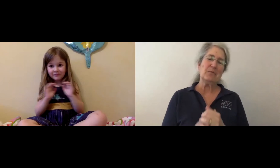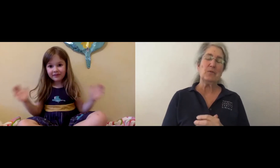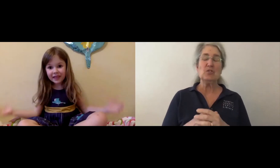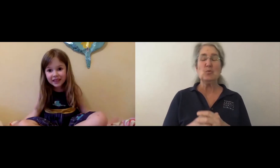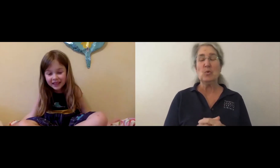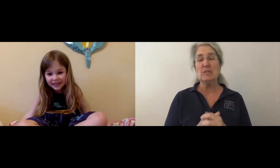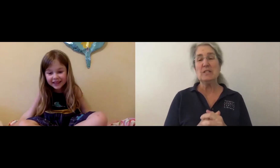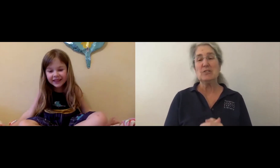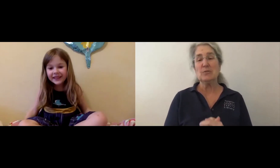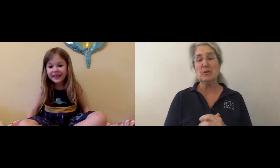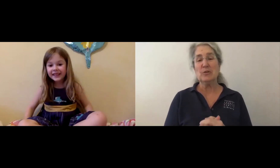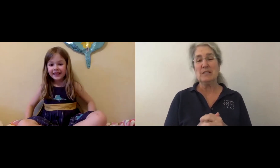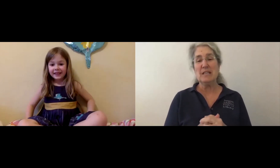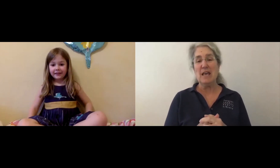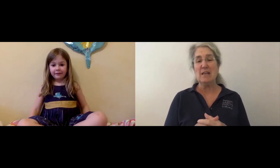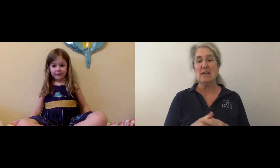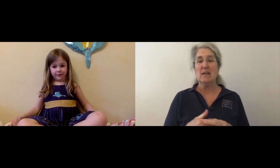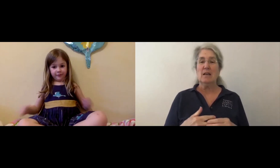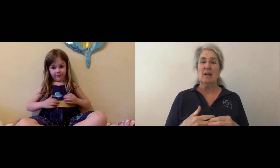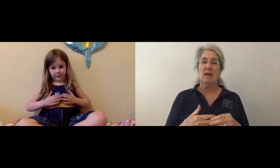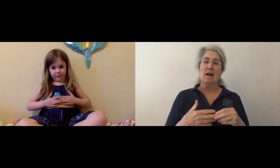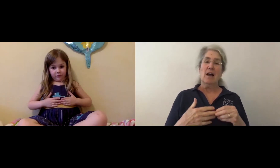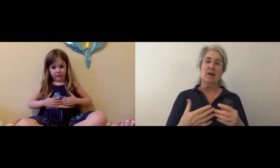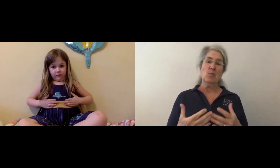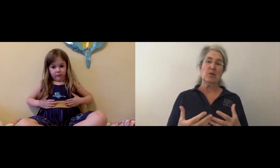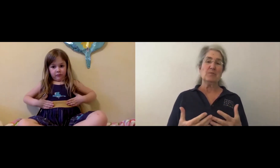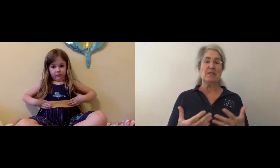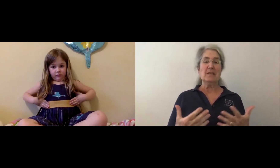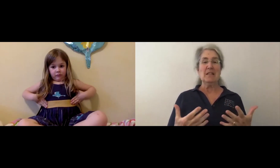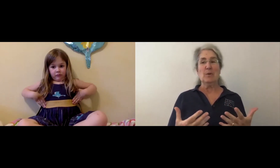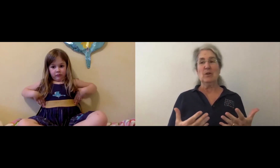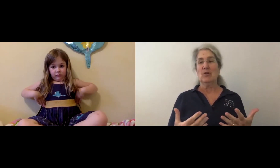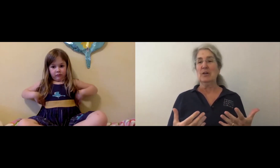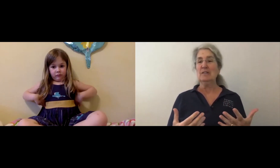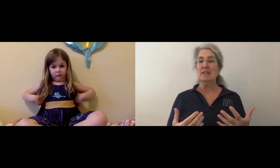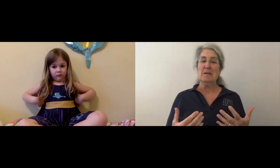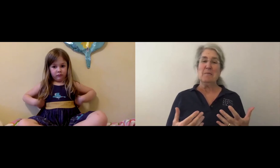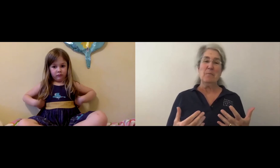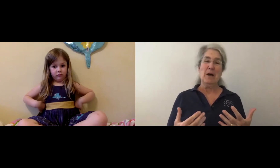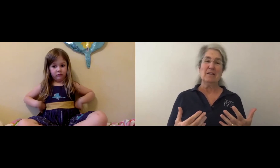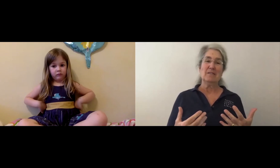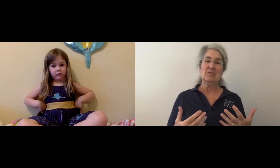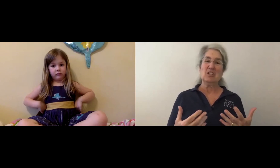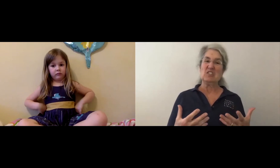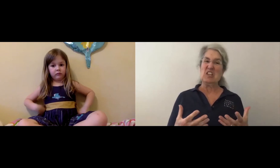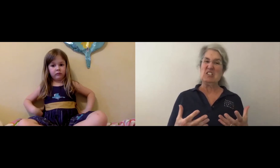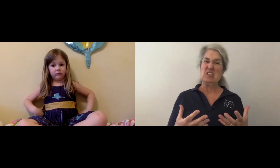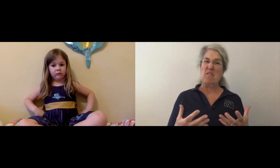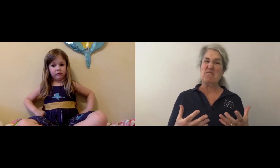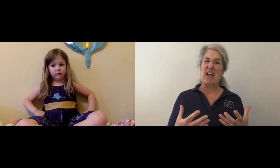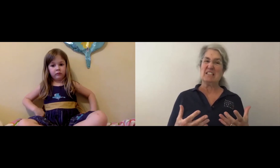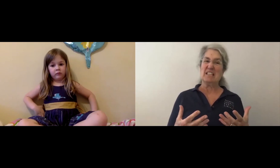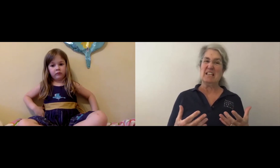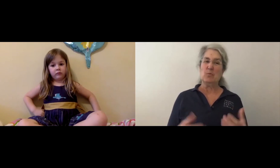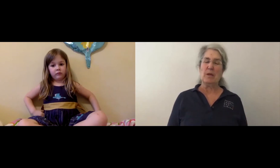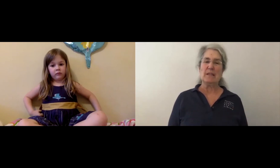first words that children learn to say aren't words we think they would learn, but just things that they're fascinated with. Like,